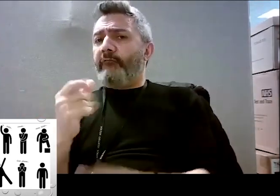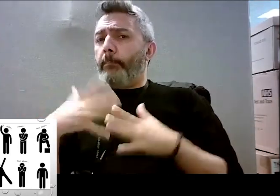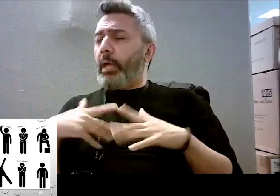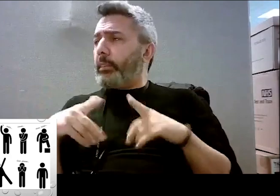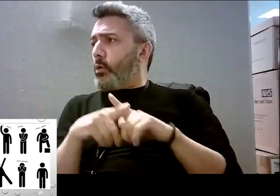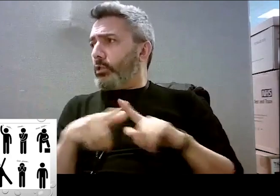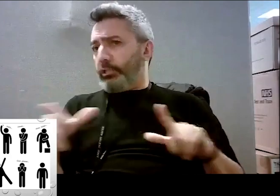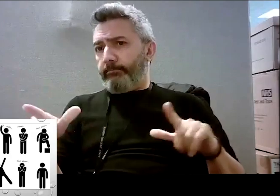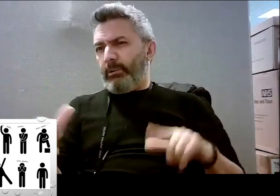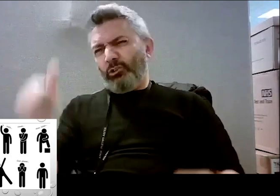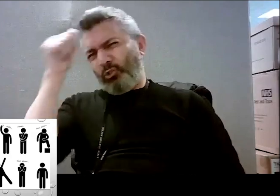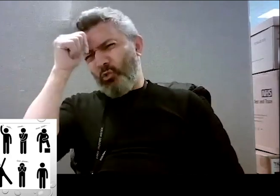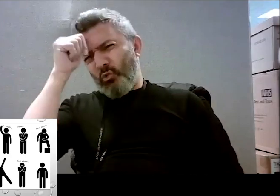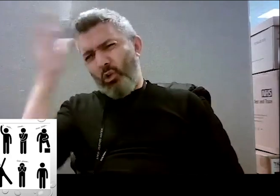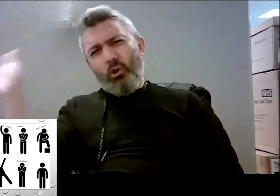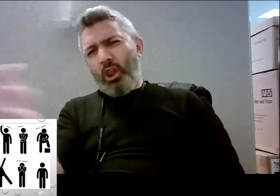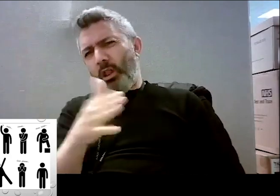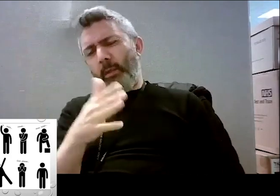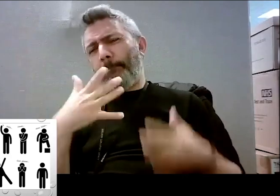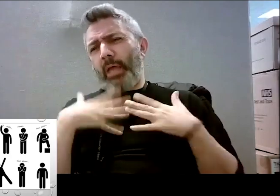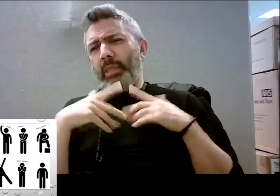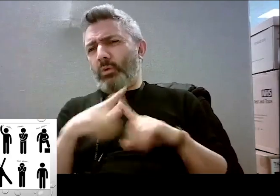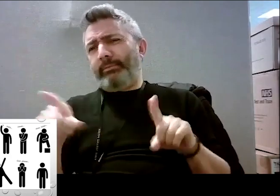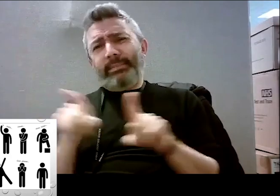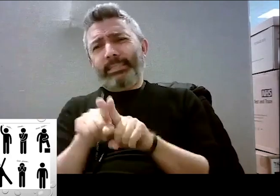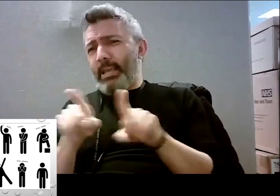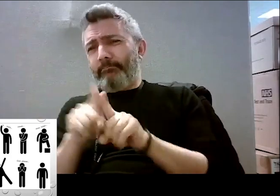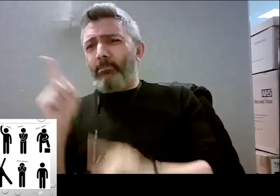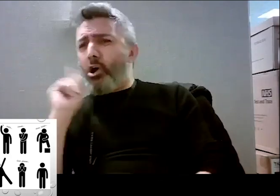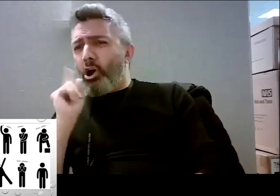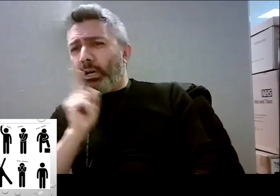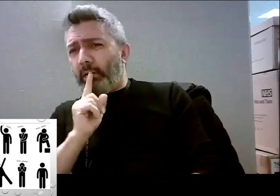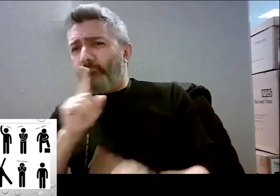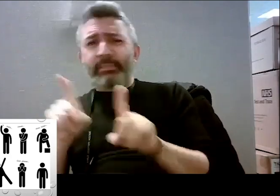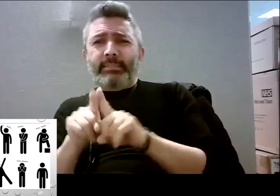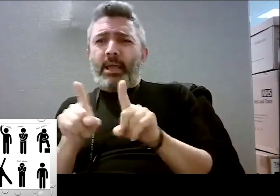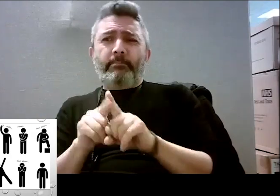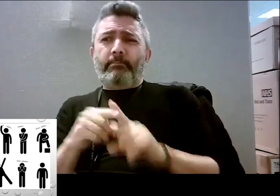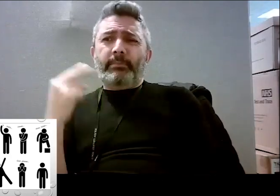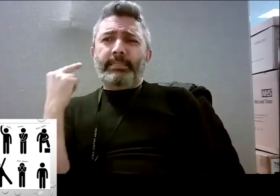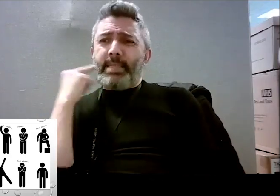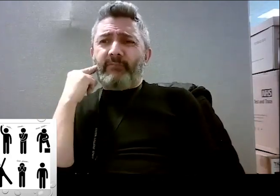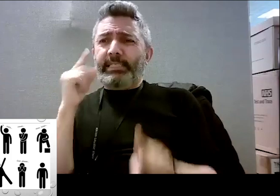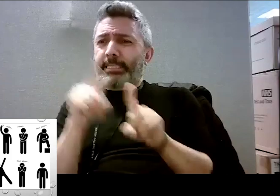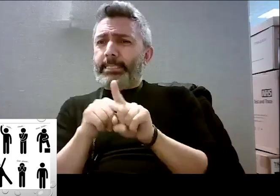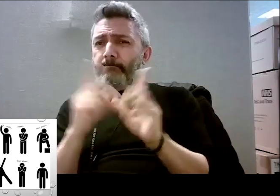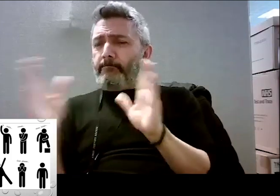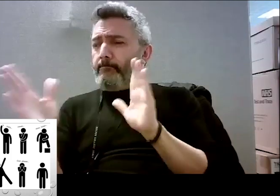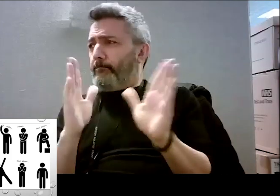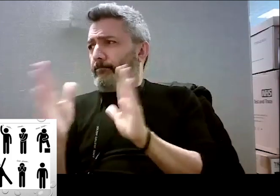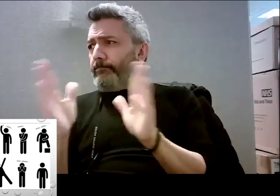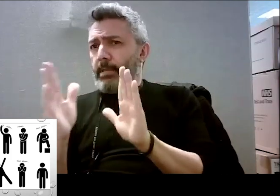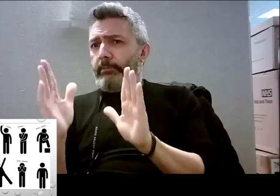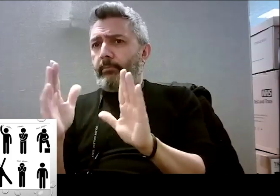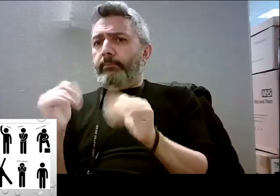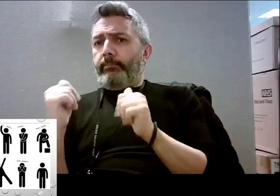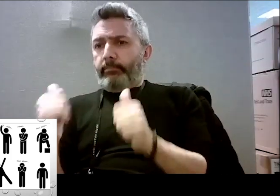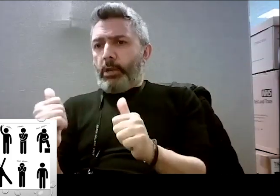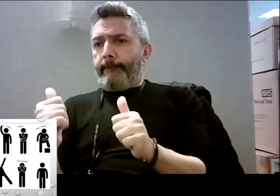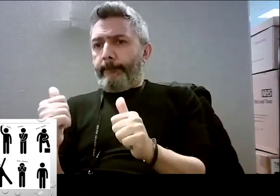Just want to think about body language, because I'm sure you can recognize body language the same as